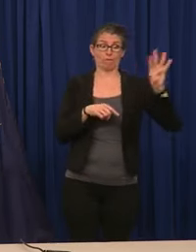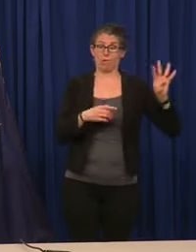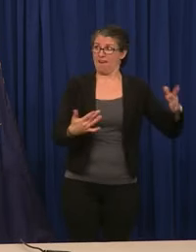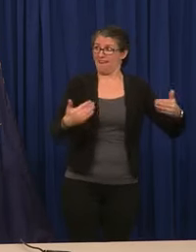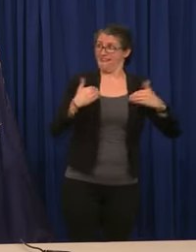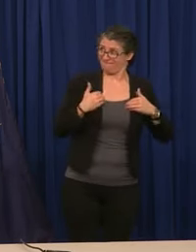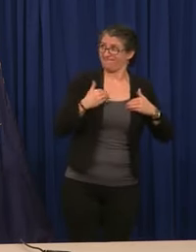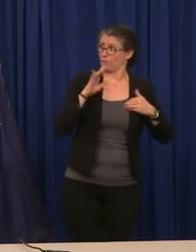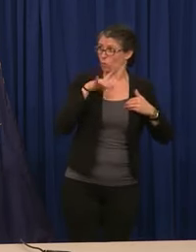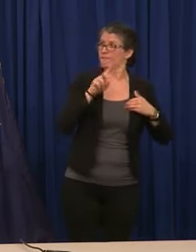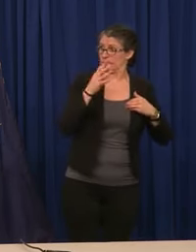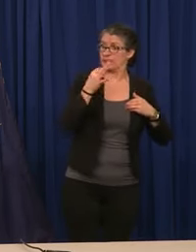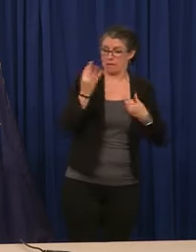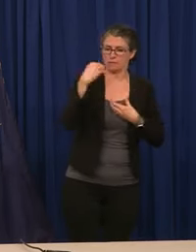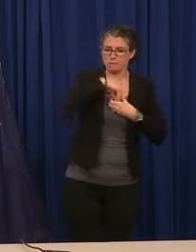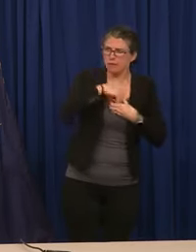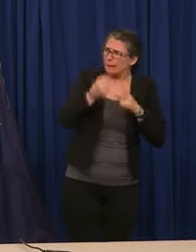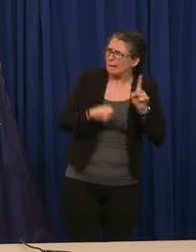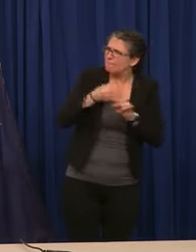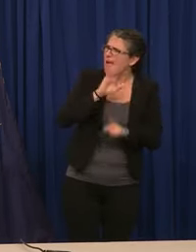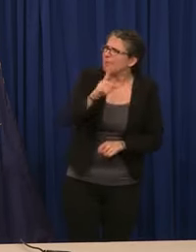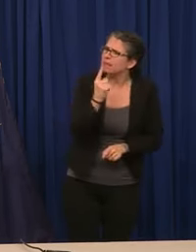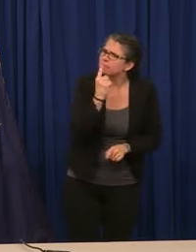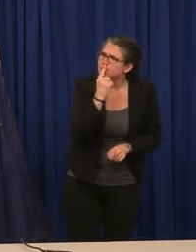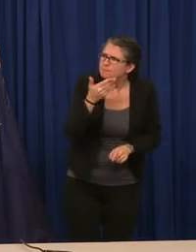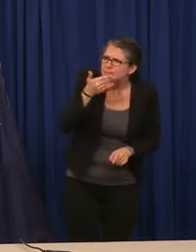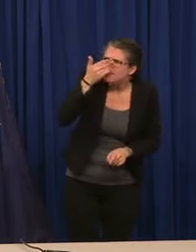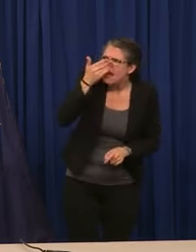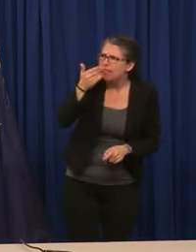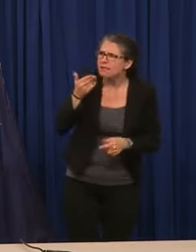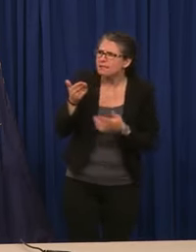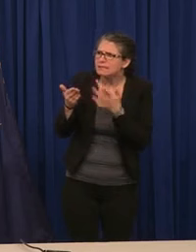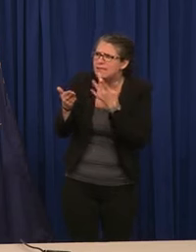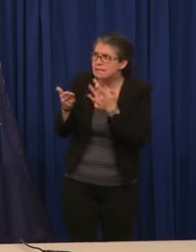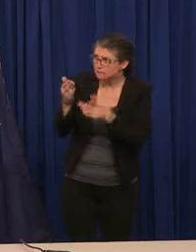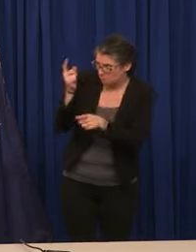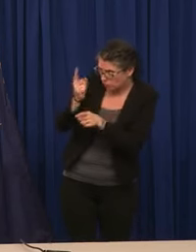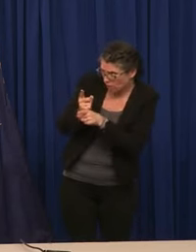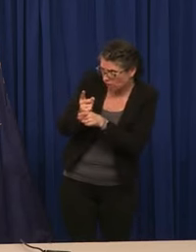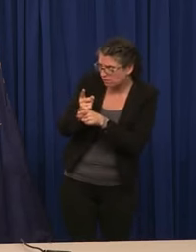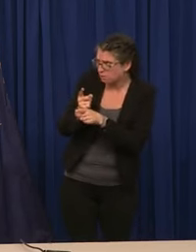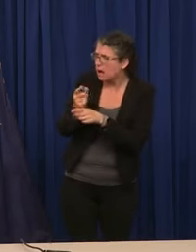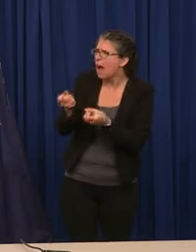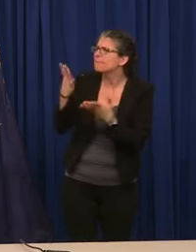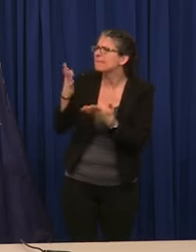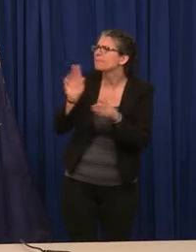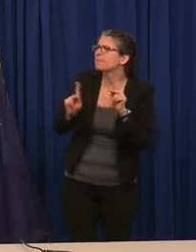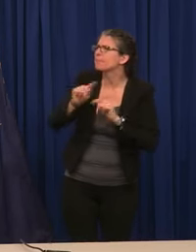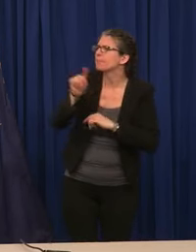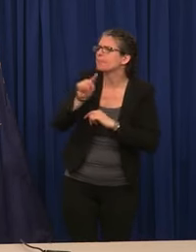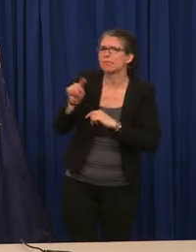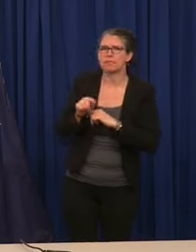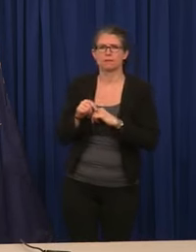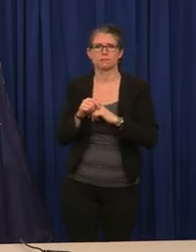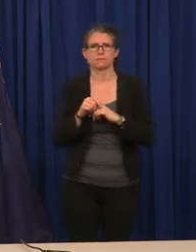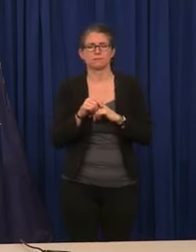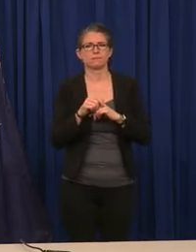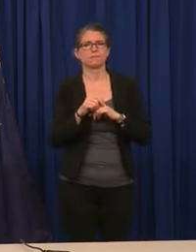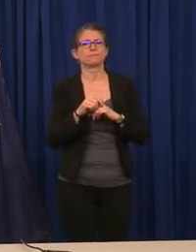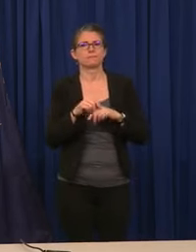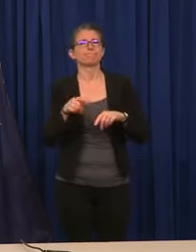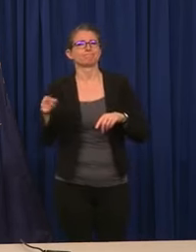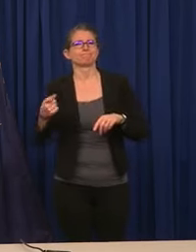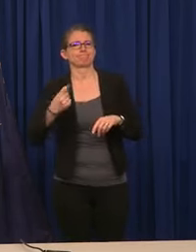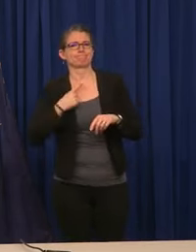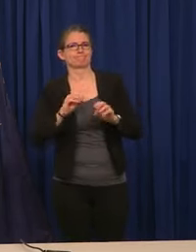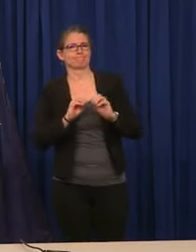John's question is around some of the newer symptoms that have been described in connection with COVID-19, chiefly a loss